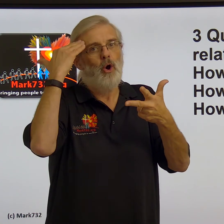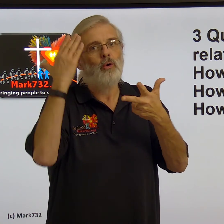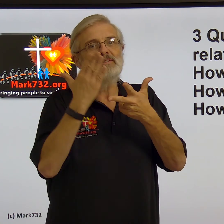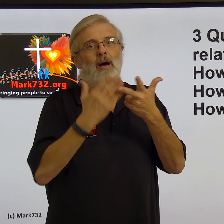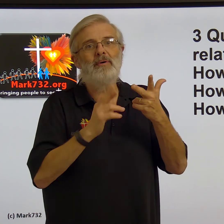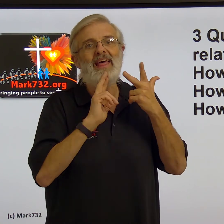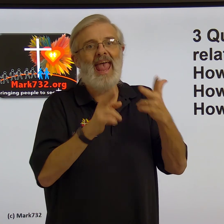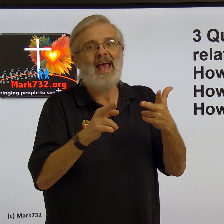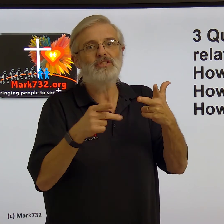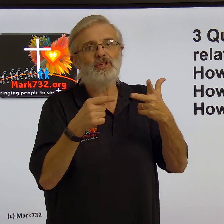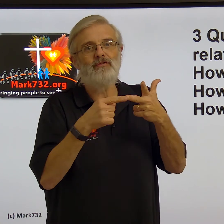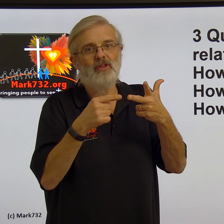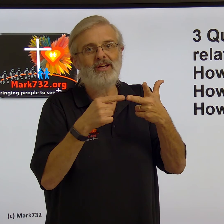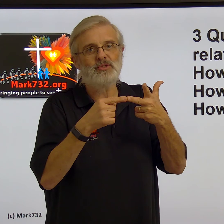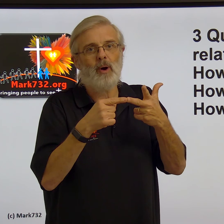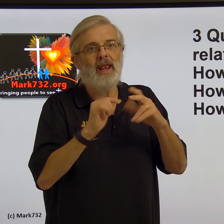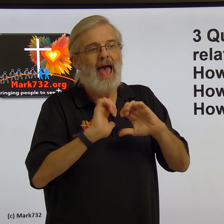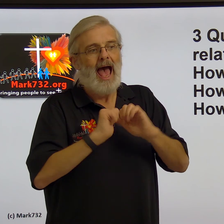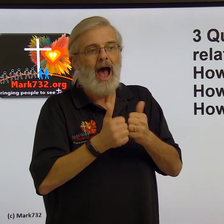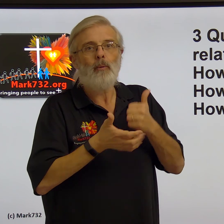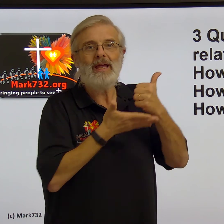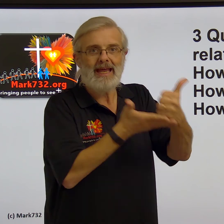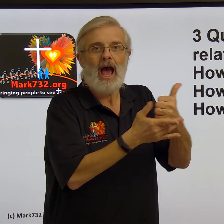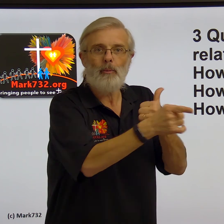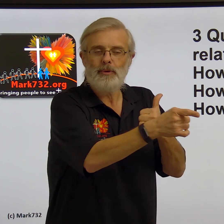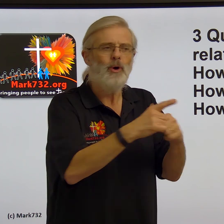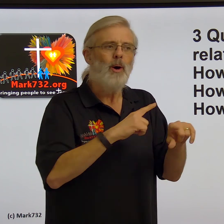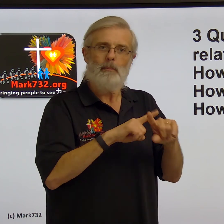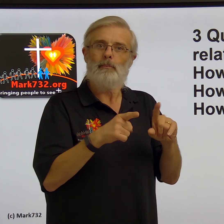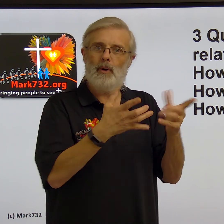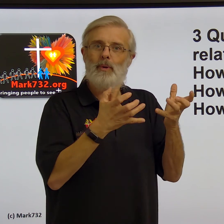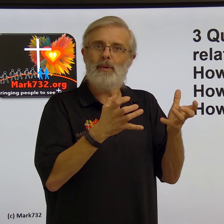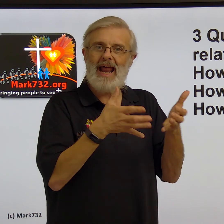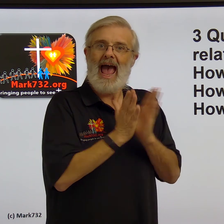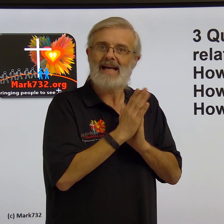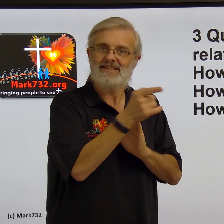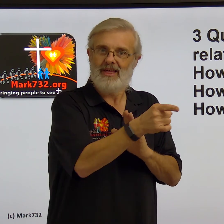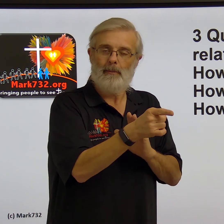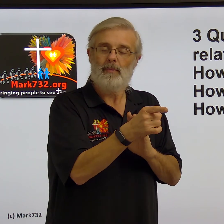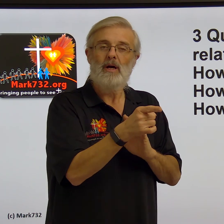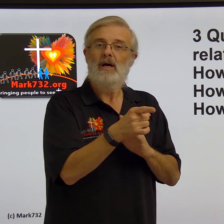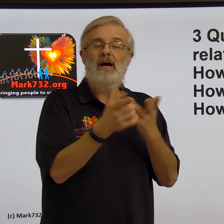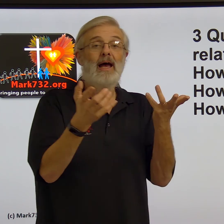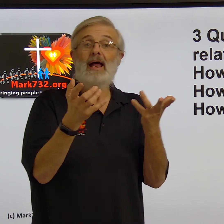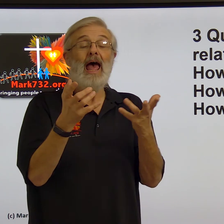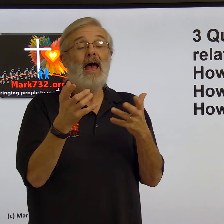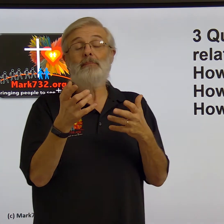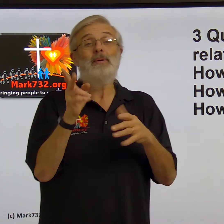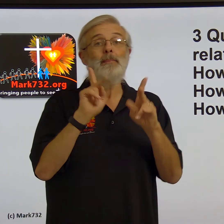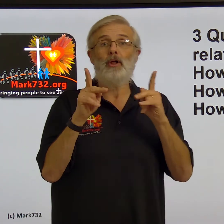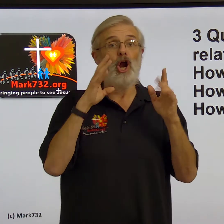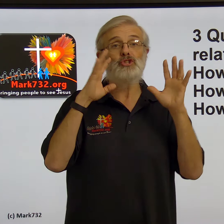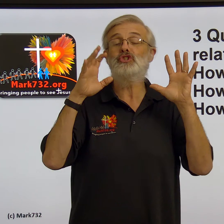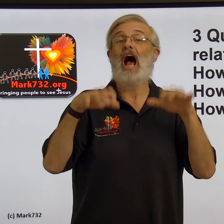some of the answer for this one how we can help you but we want to ask them and people are shocked